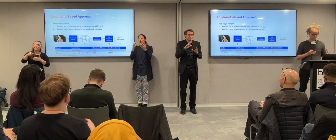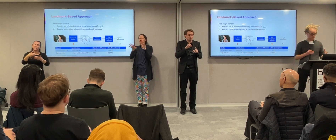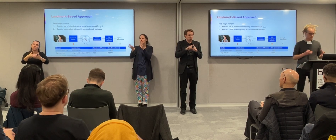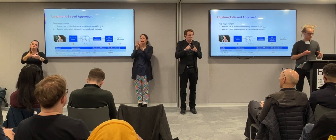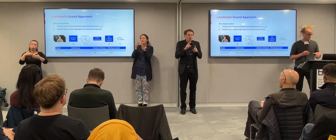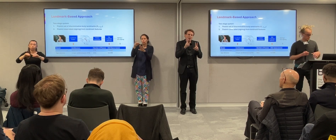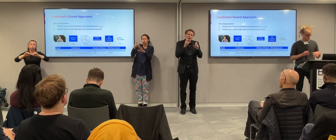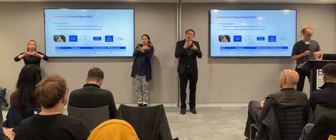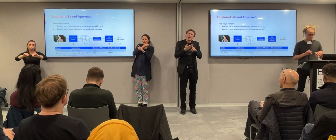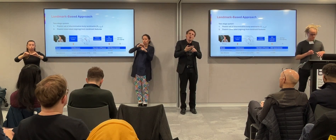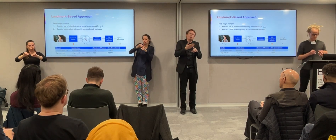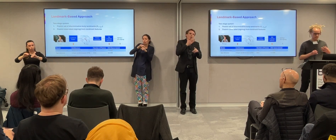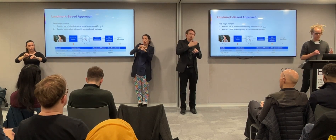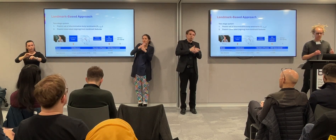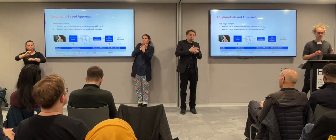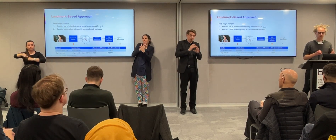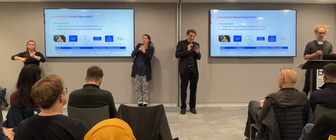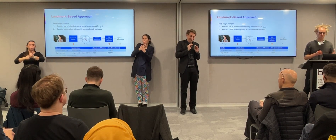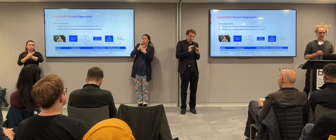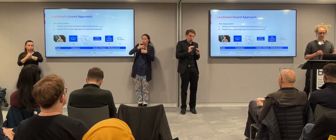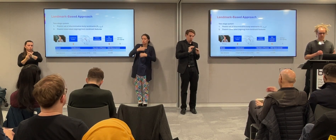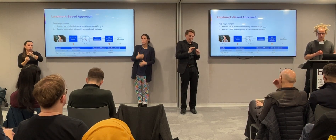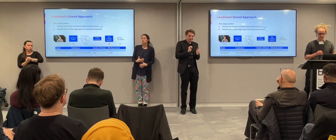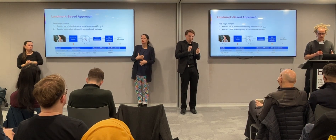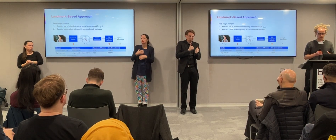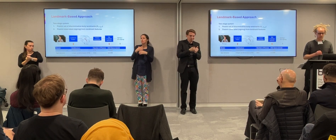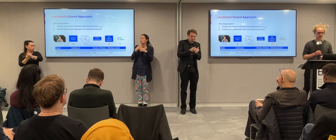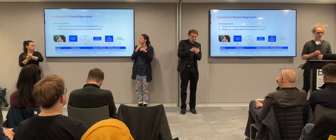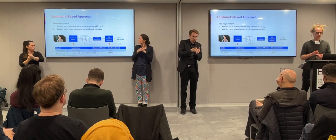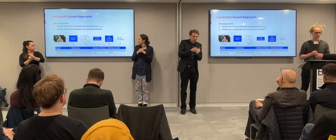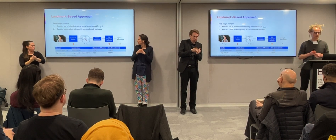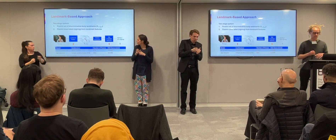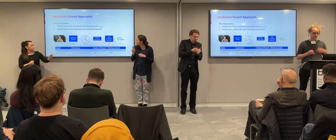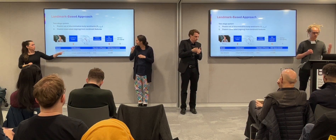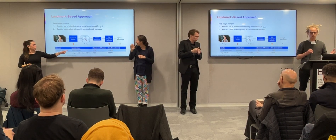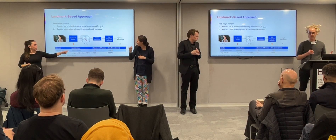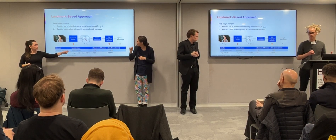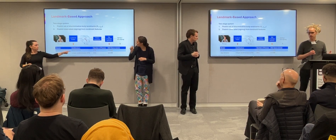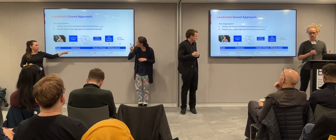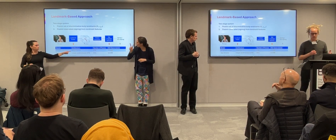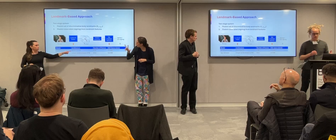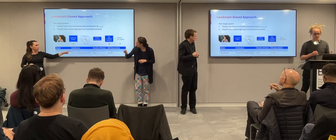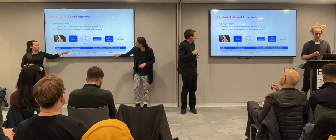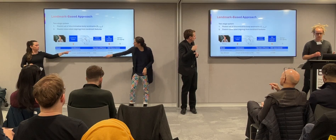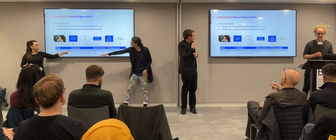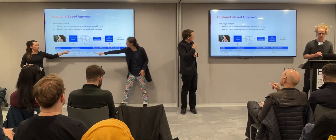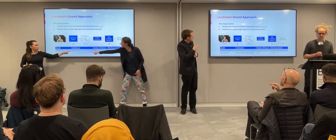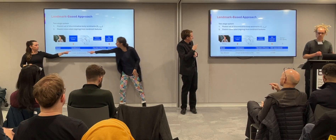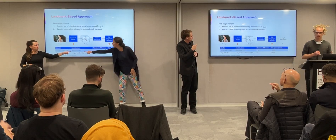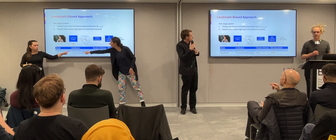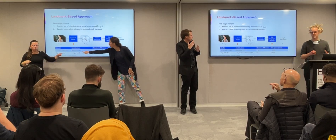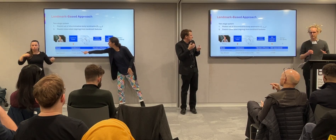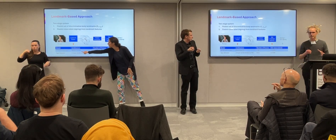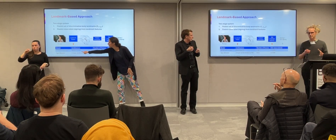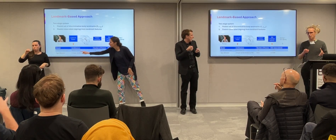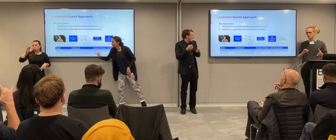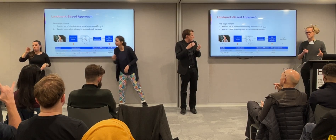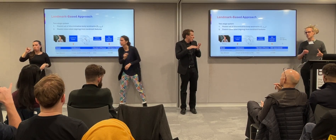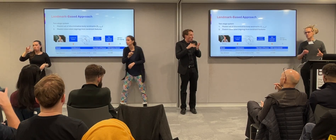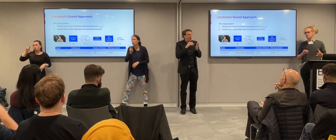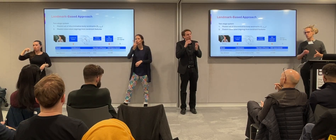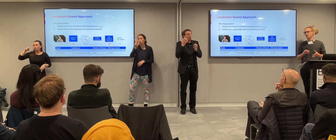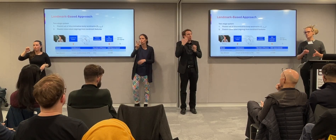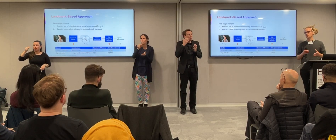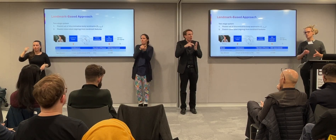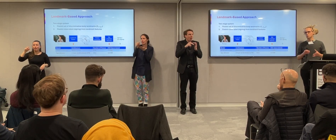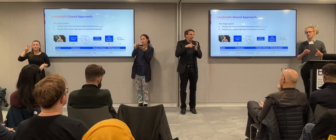backbone. That here is a MobileNet v3 architecture, has 2 million parameters, and obviously